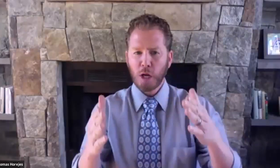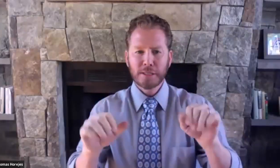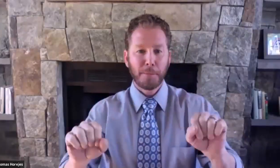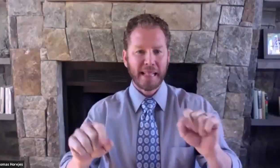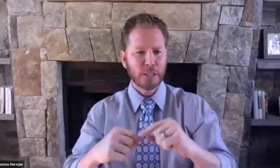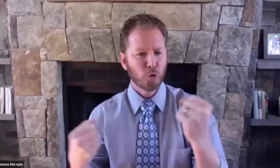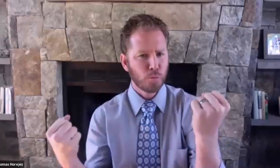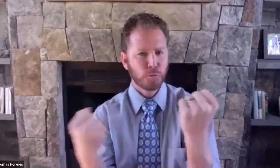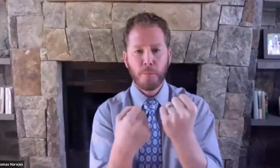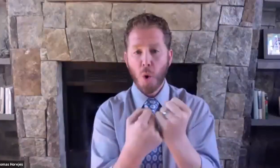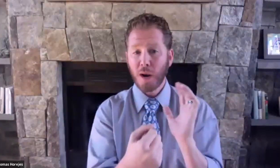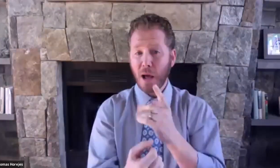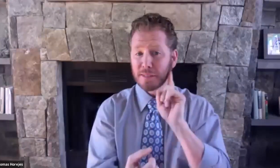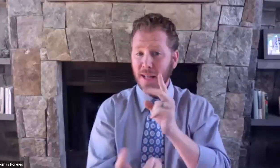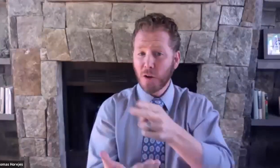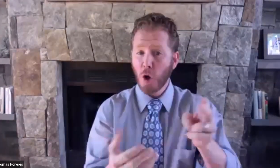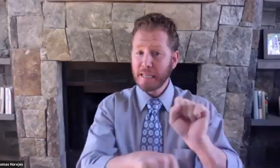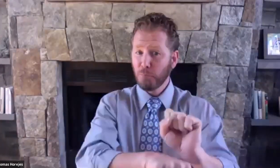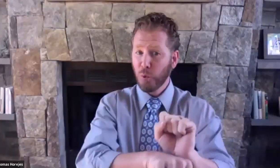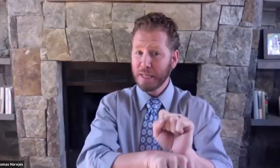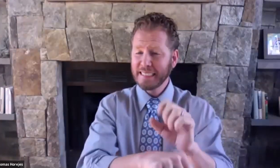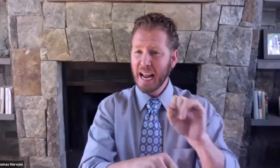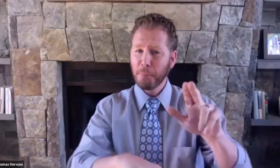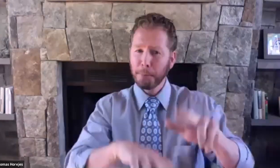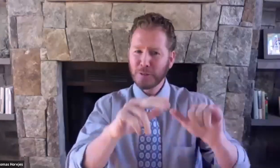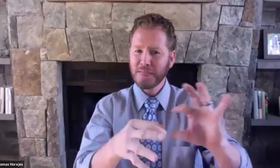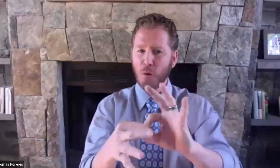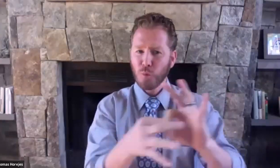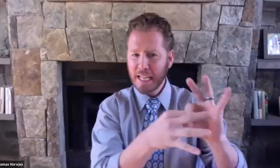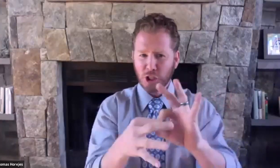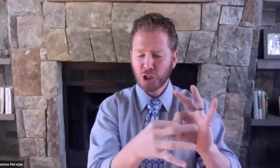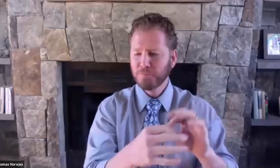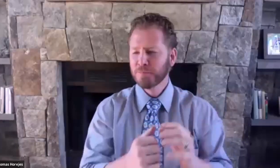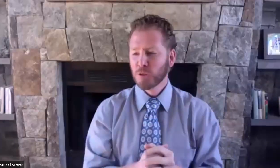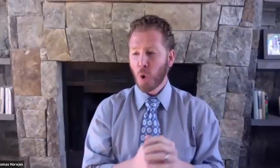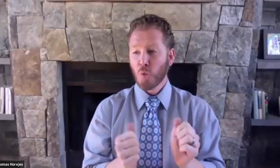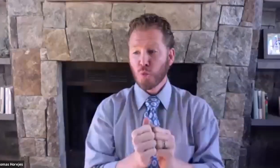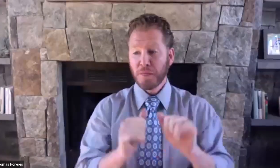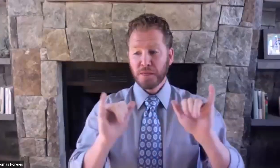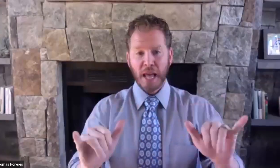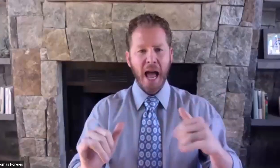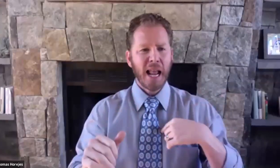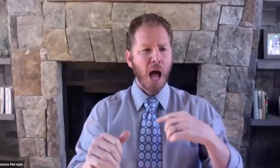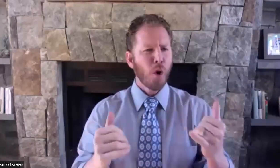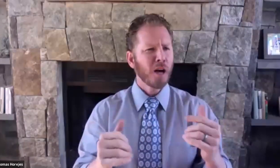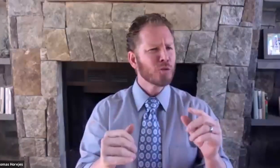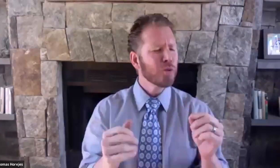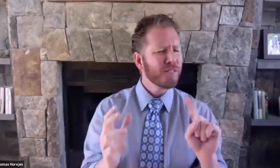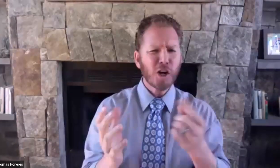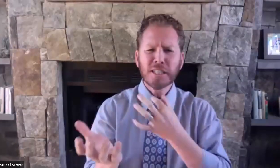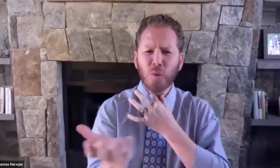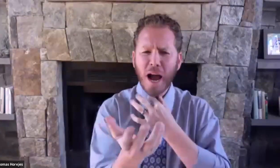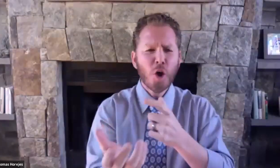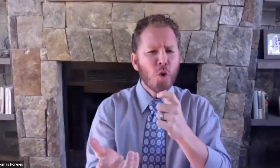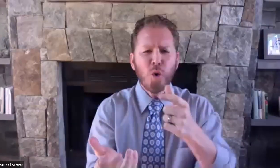accessibility providers so that you can strengthen your ability to support deaf and hard of hearing employees and build your relationship with them. So